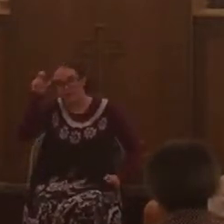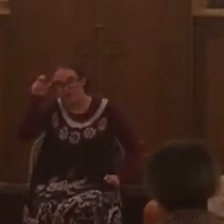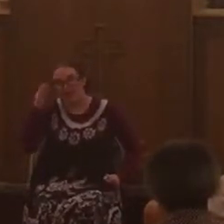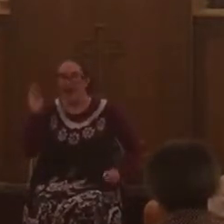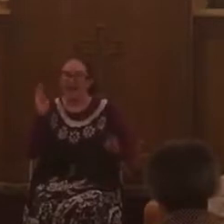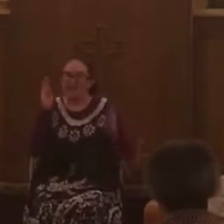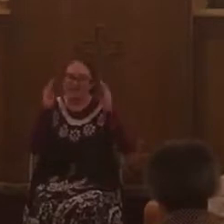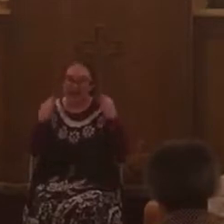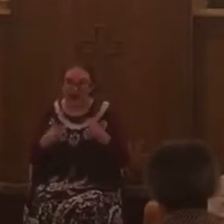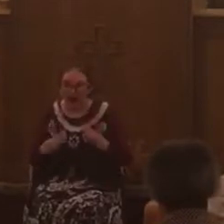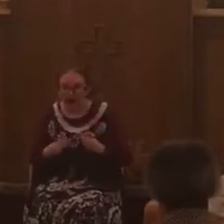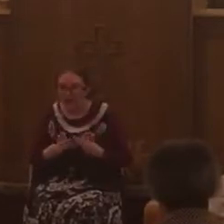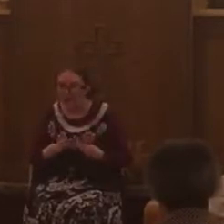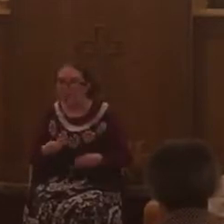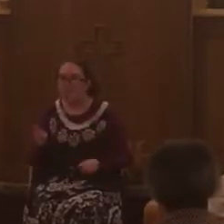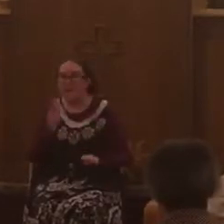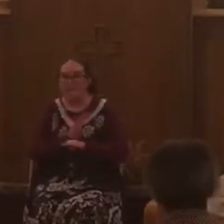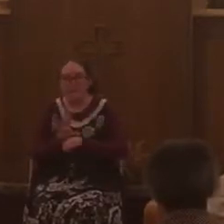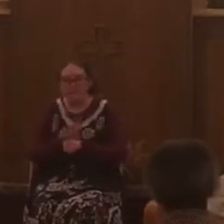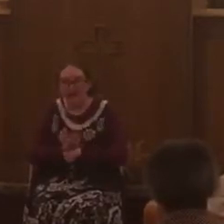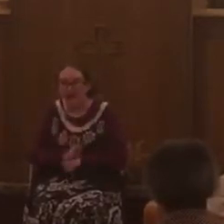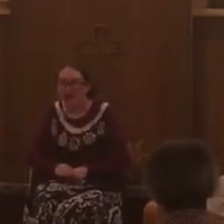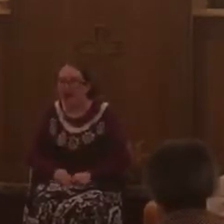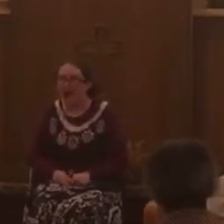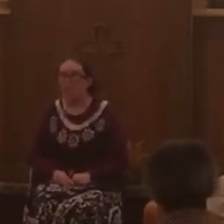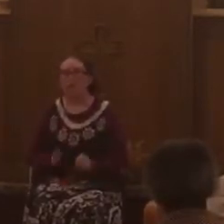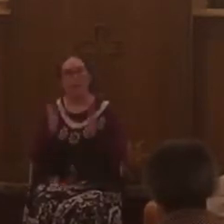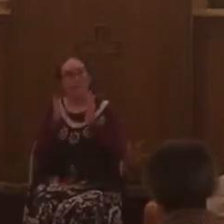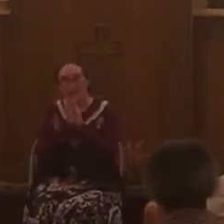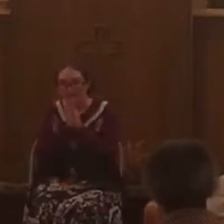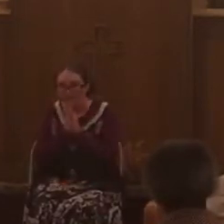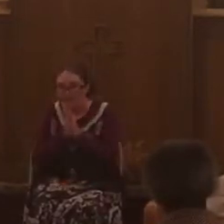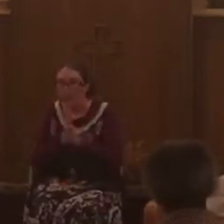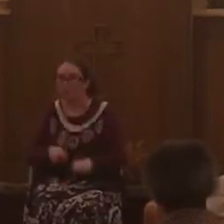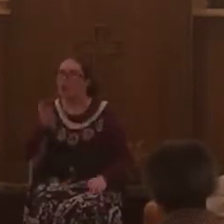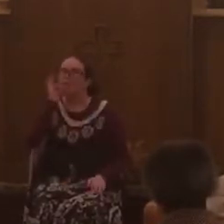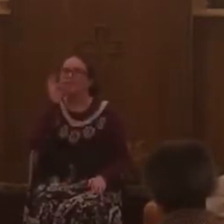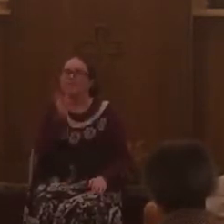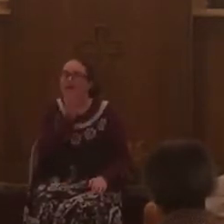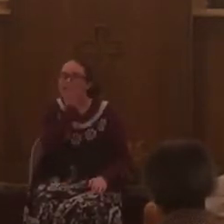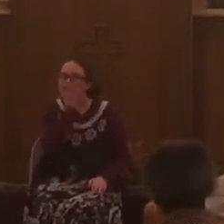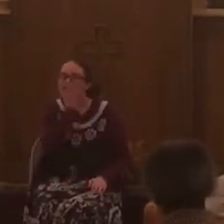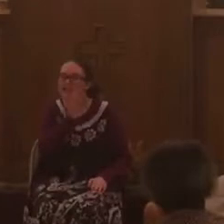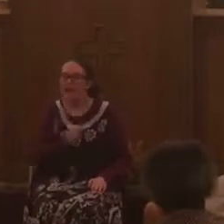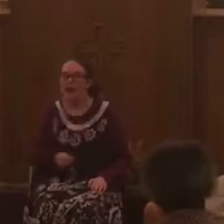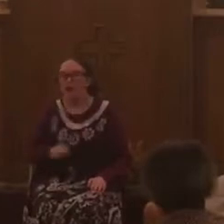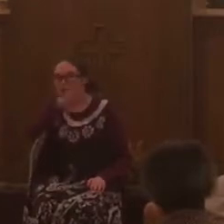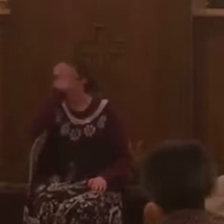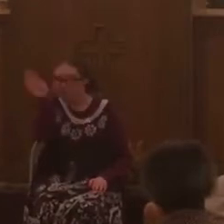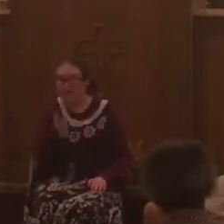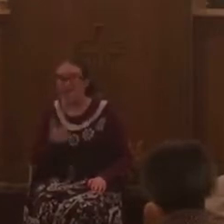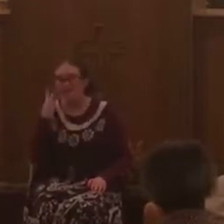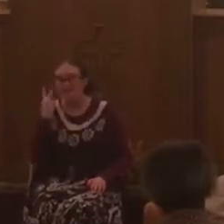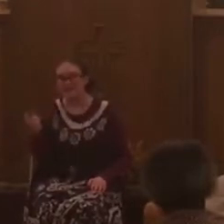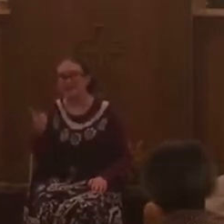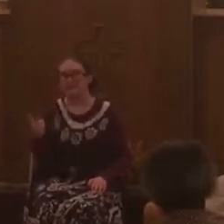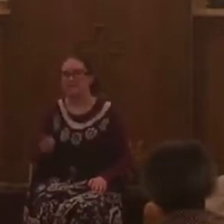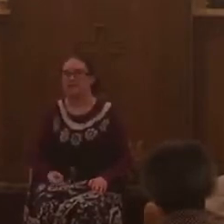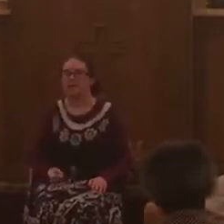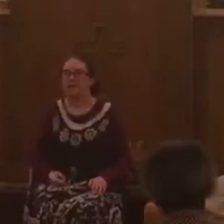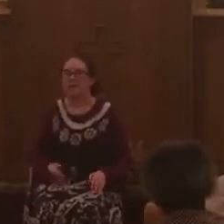hear me. The very first thing that needs to happen if we're going to win this city is there needs to be some folks that just square